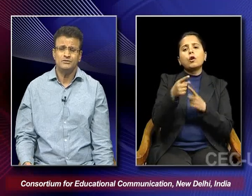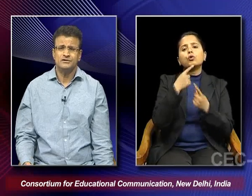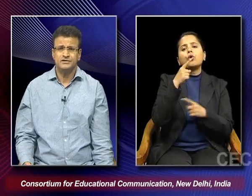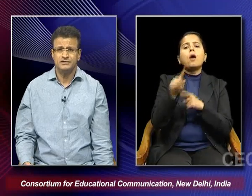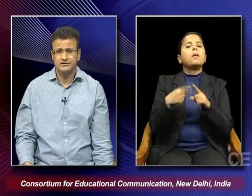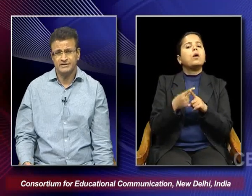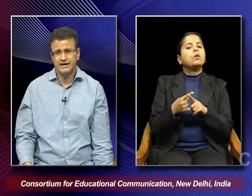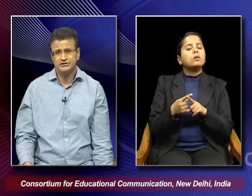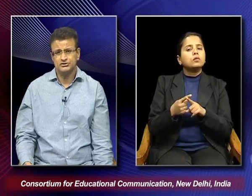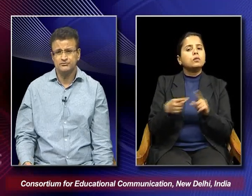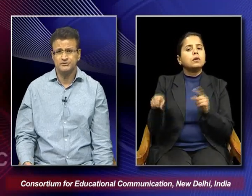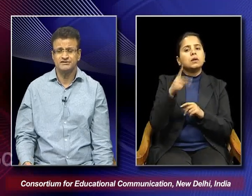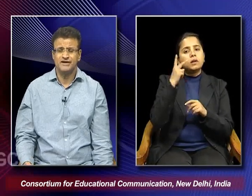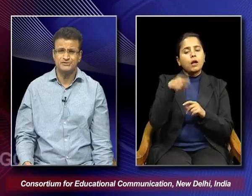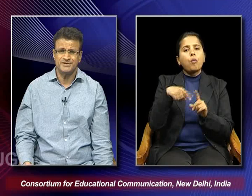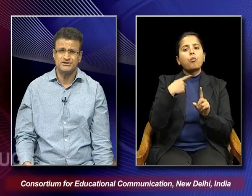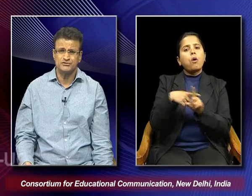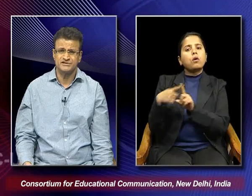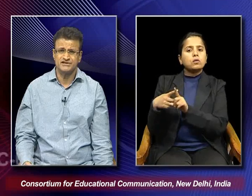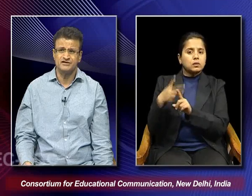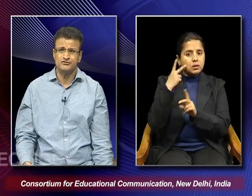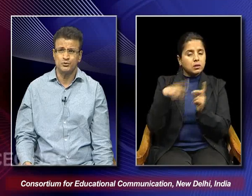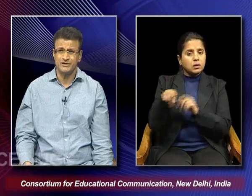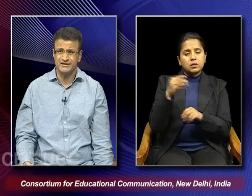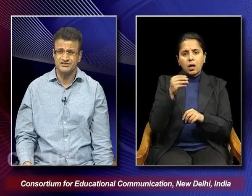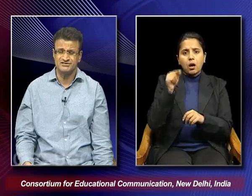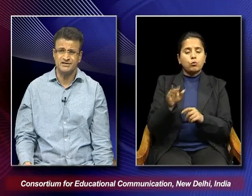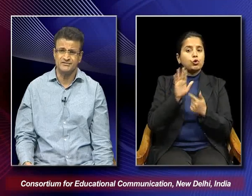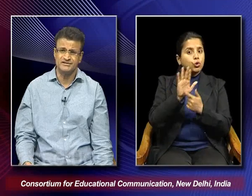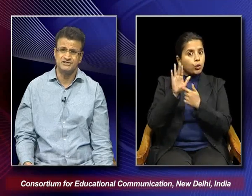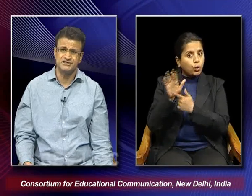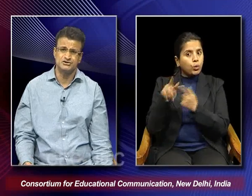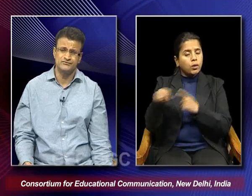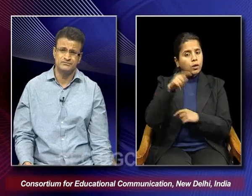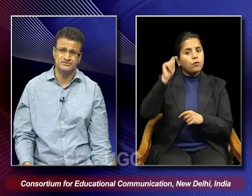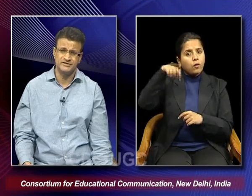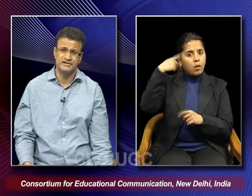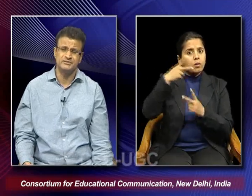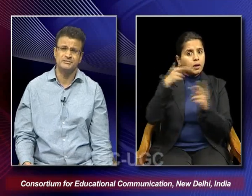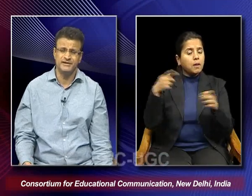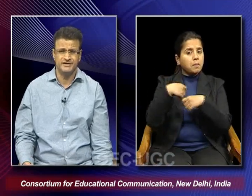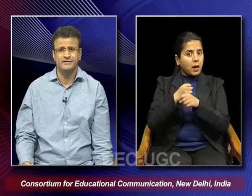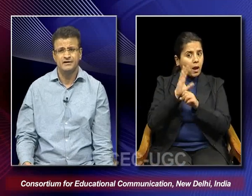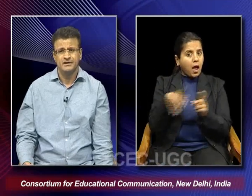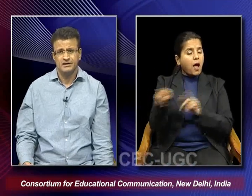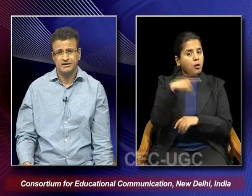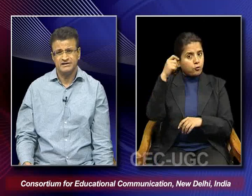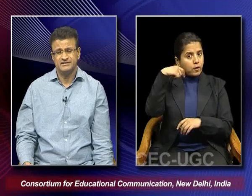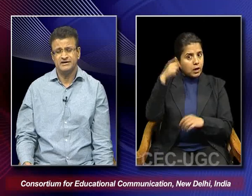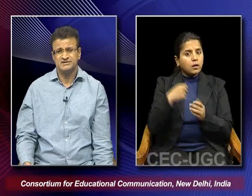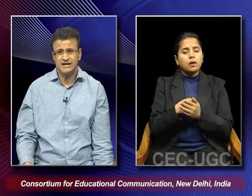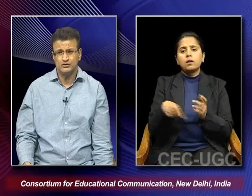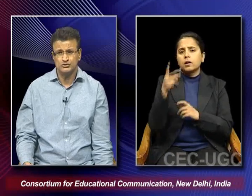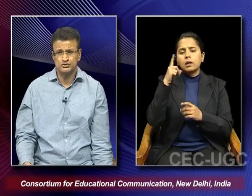about the kinds of positive aspects of such kind of portrayals, that when these kinds of films, when they are being made, then